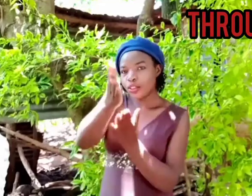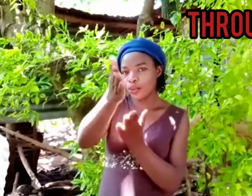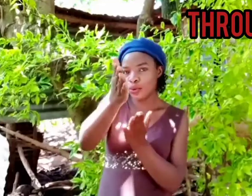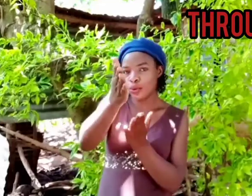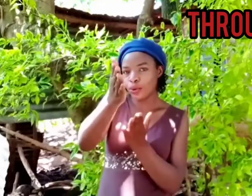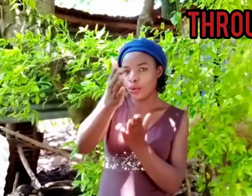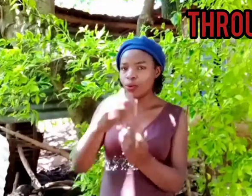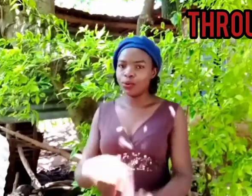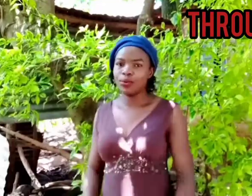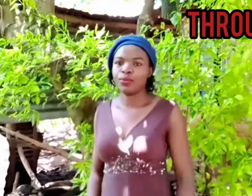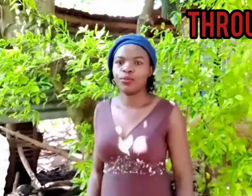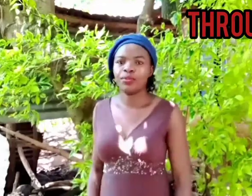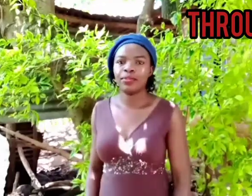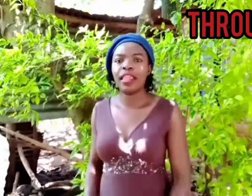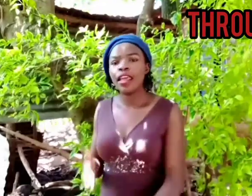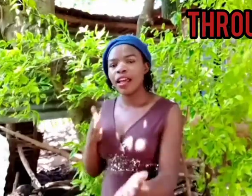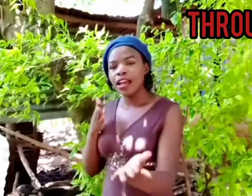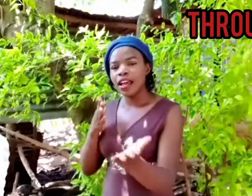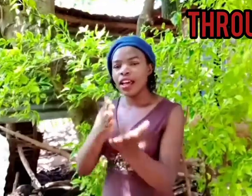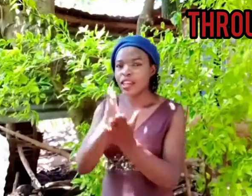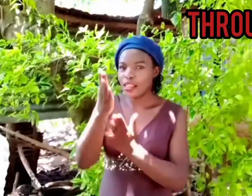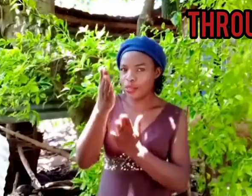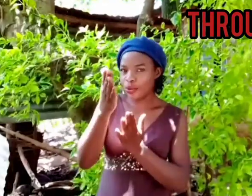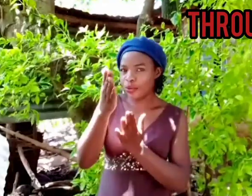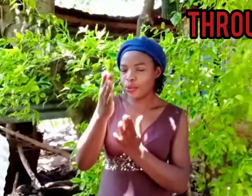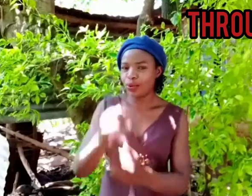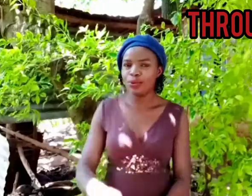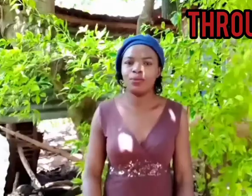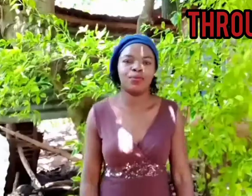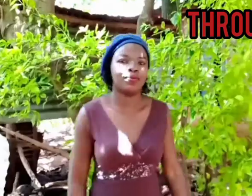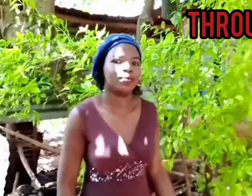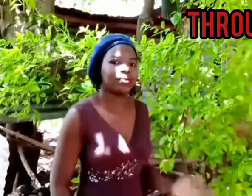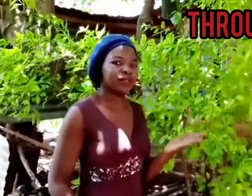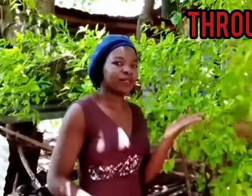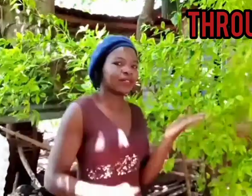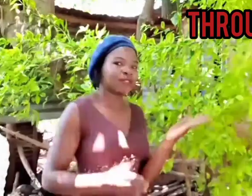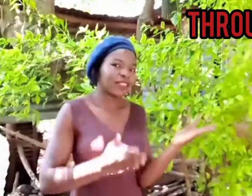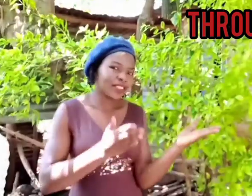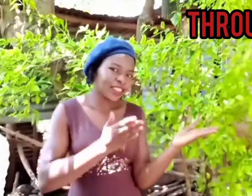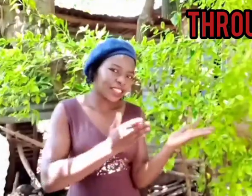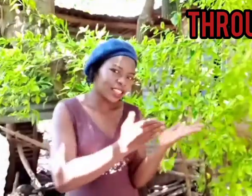Through. Through.